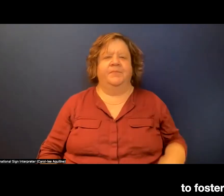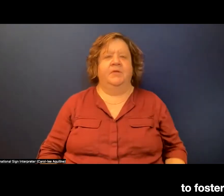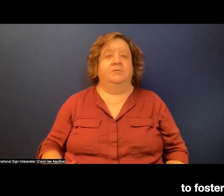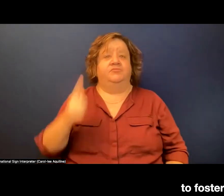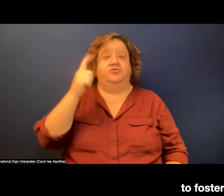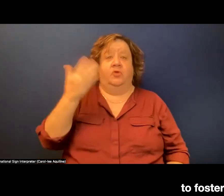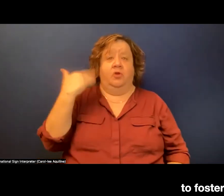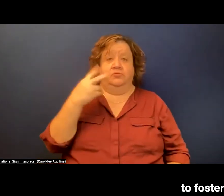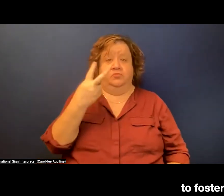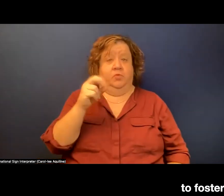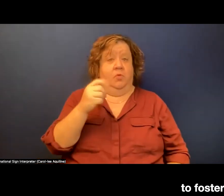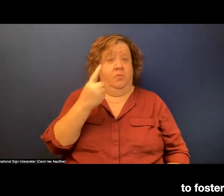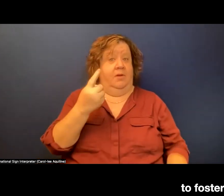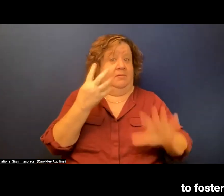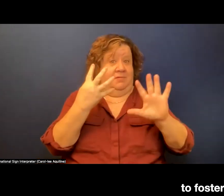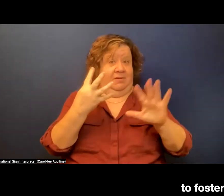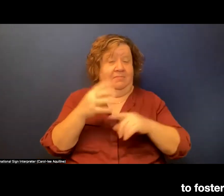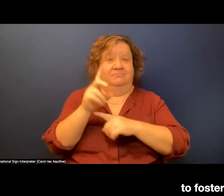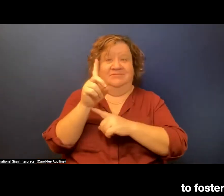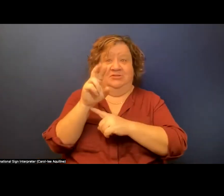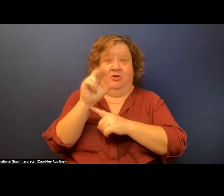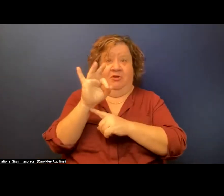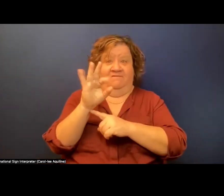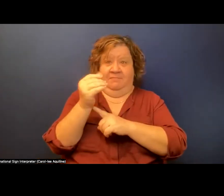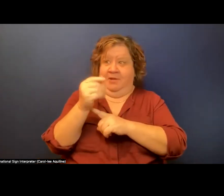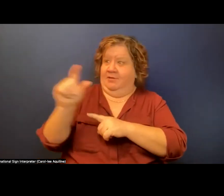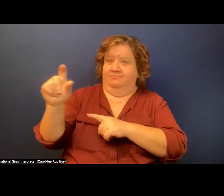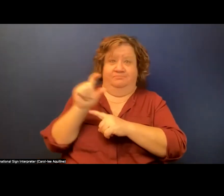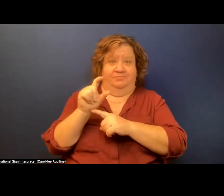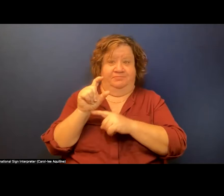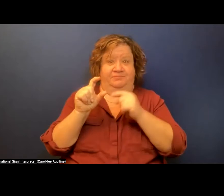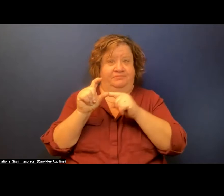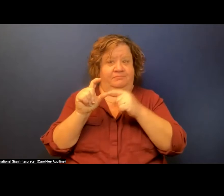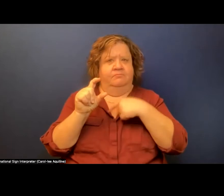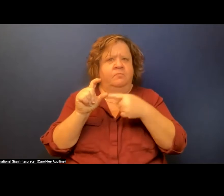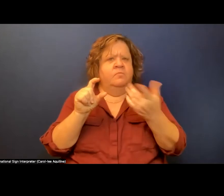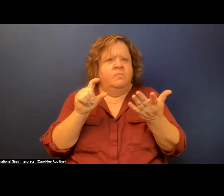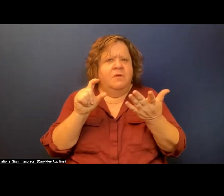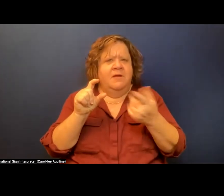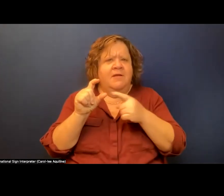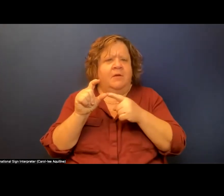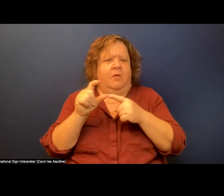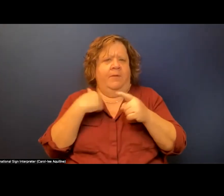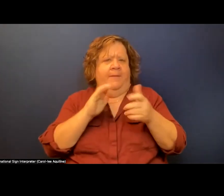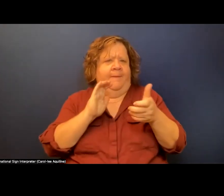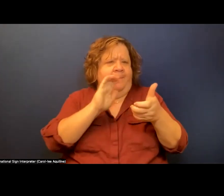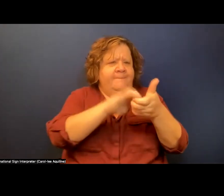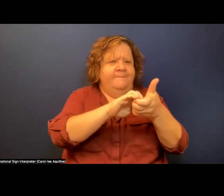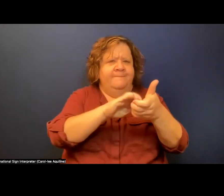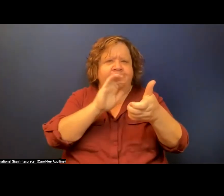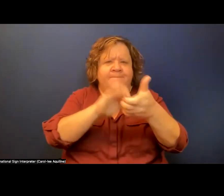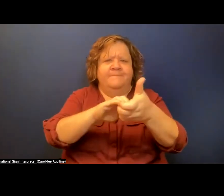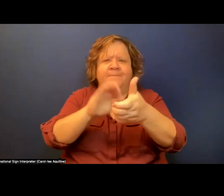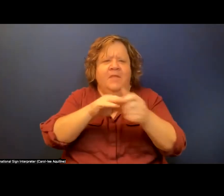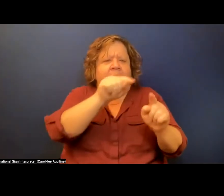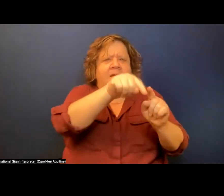our efforts to fostering coalitions, developed an alliance with the other civil society organizations,